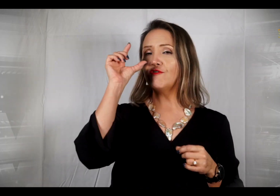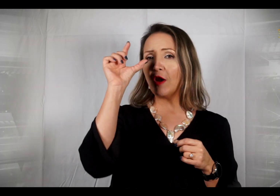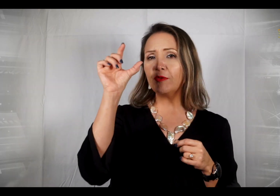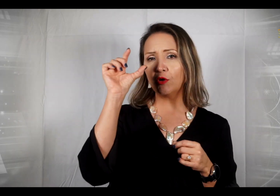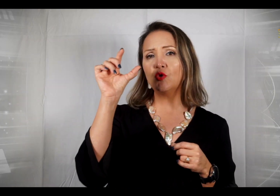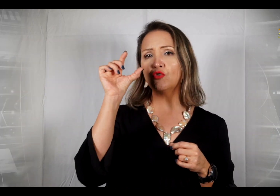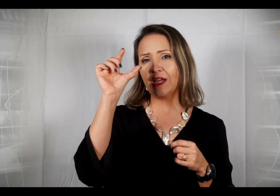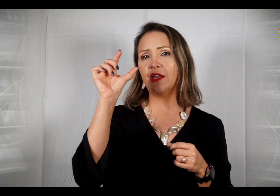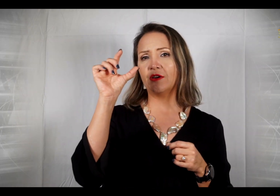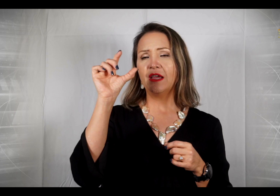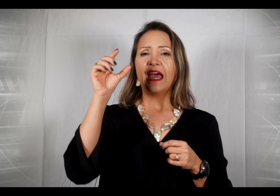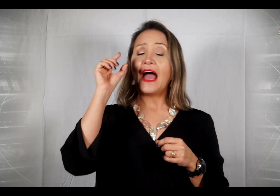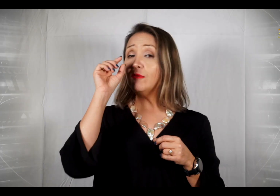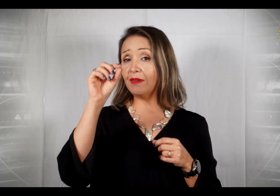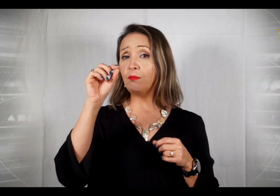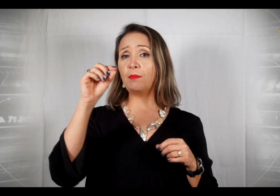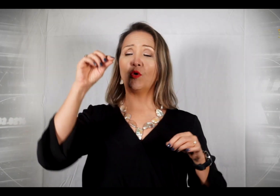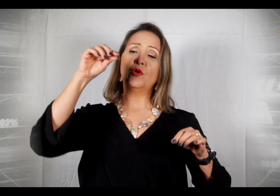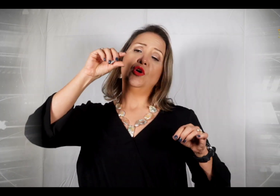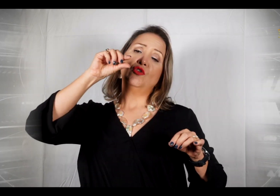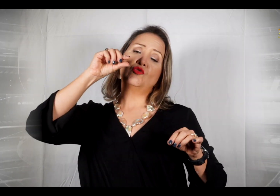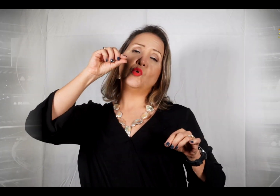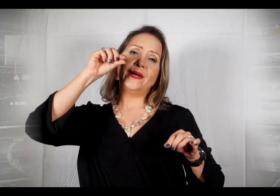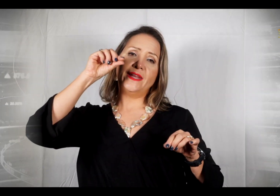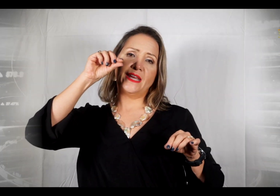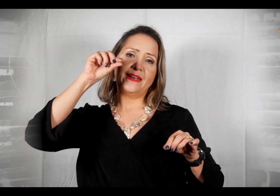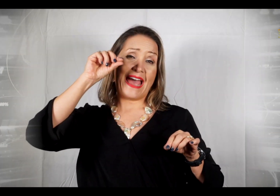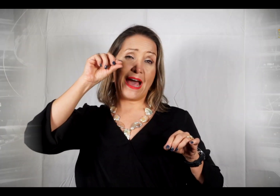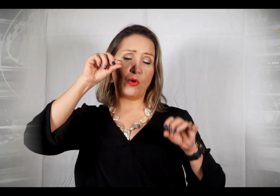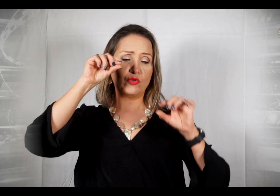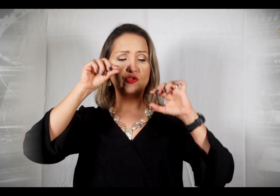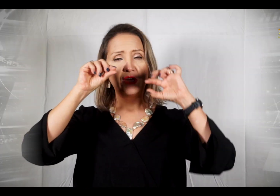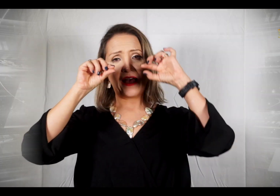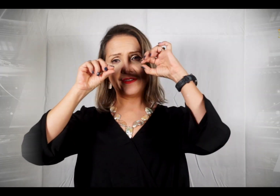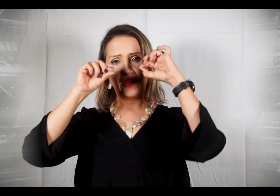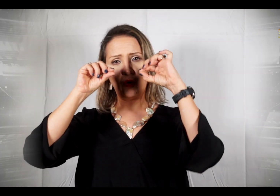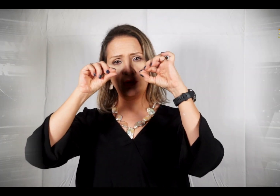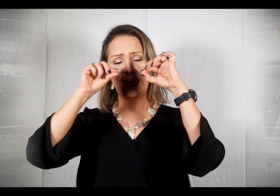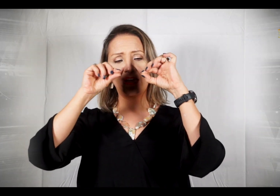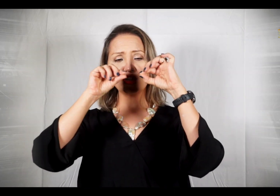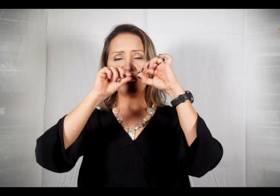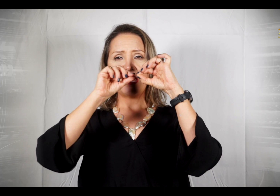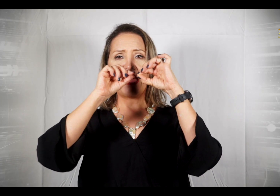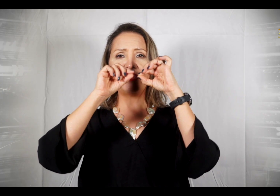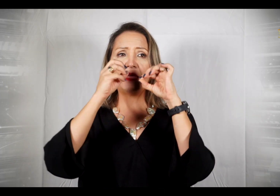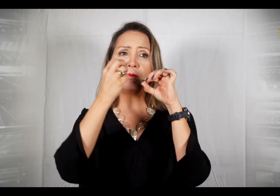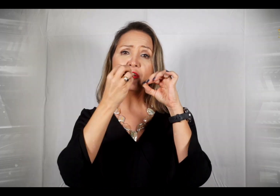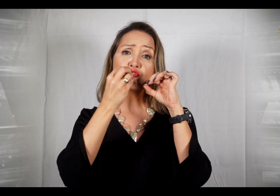from the glue container. I've seen people squirting it out as they hold the lash, and then a big